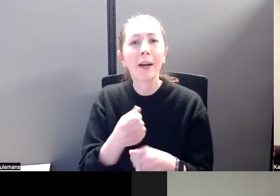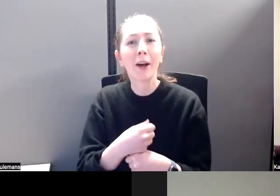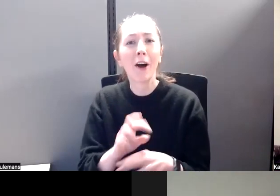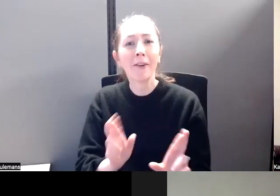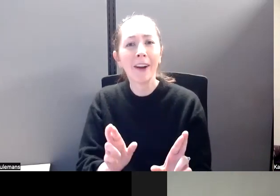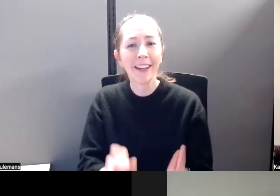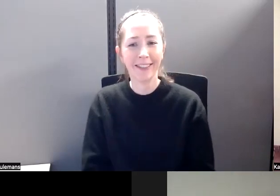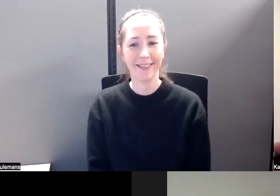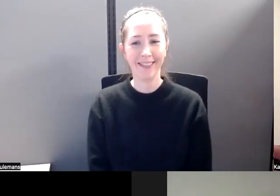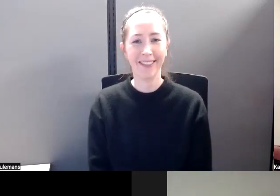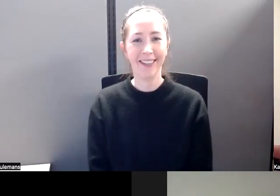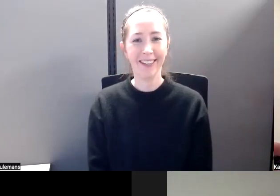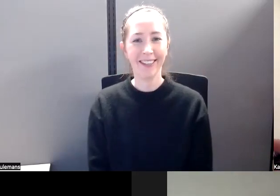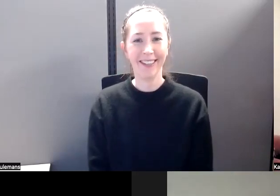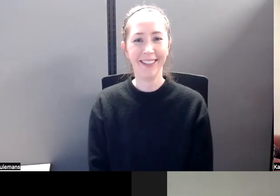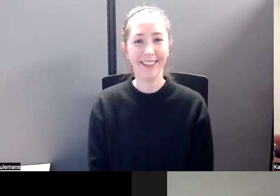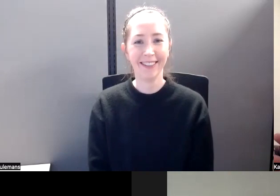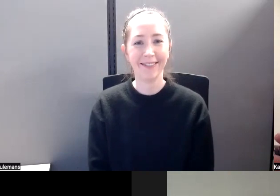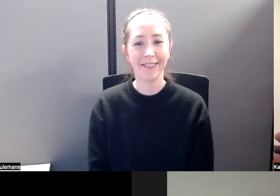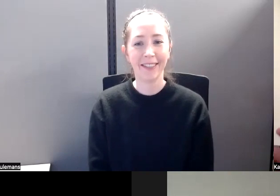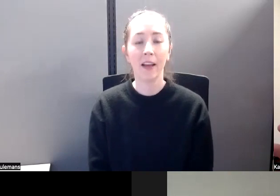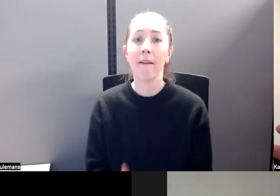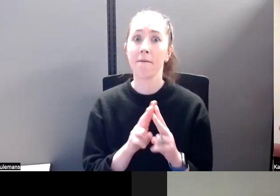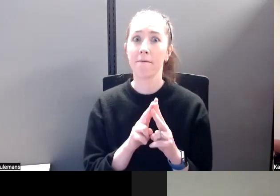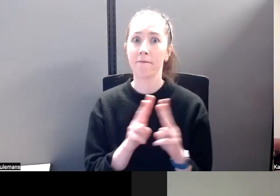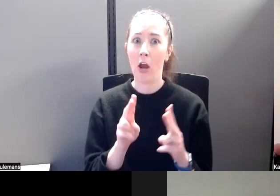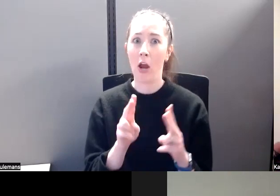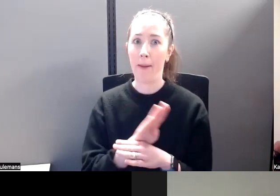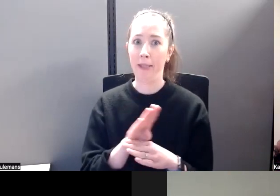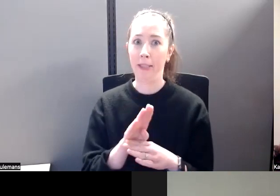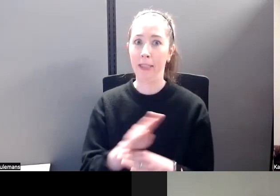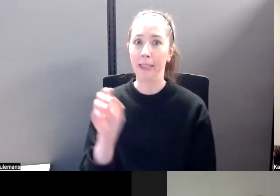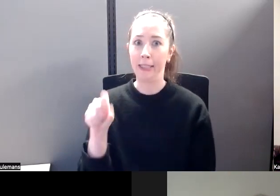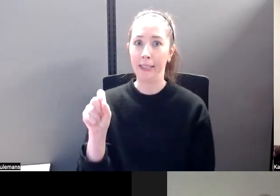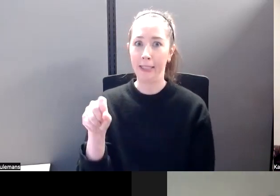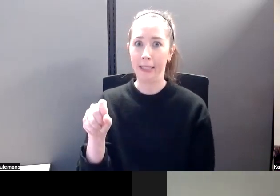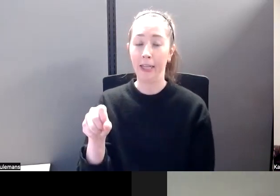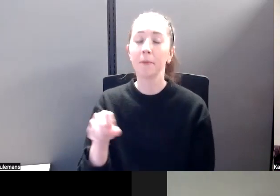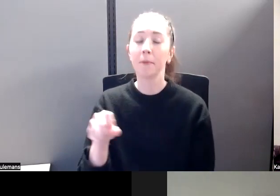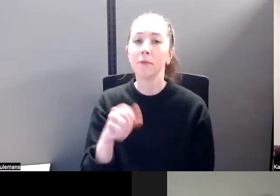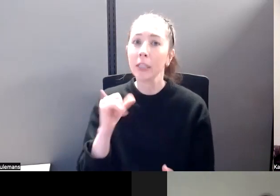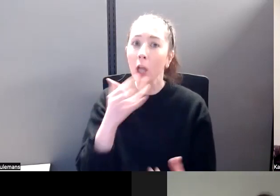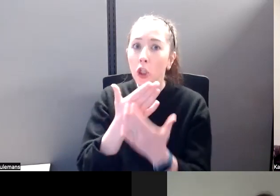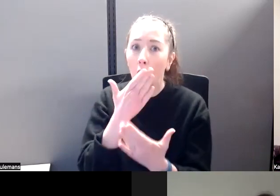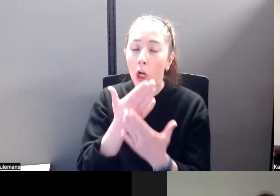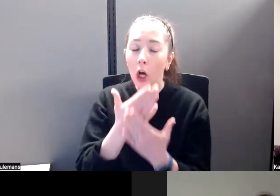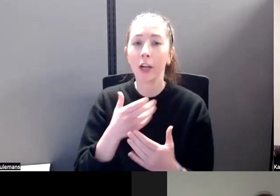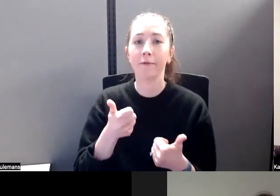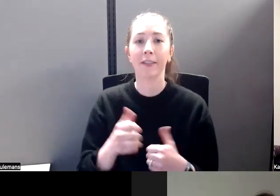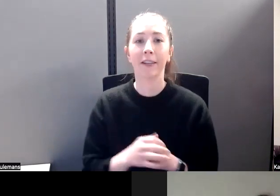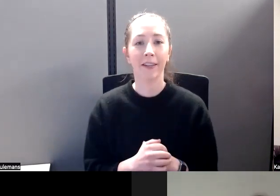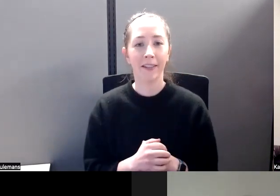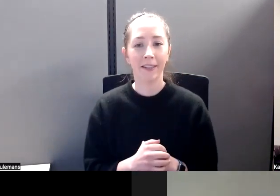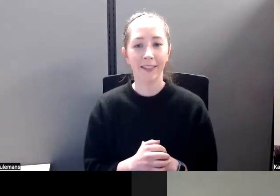been a busy girl. Yeah. Very, very busy. But it's good. If it's so good. Nap, you need to